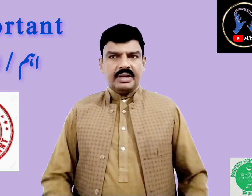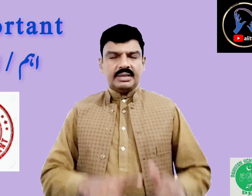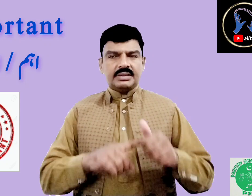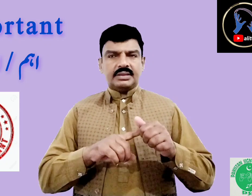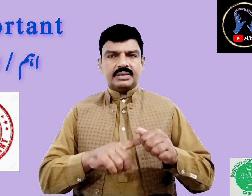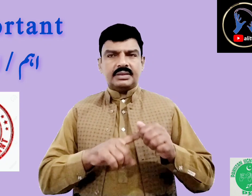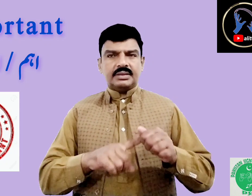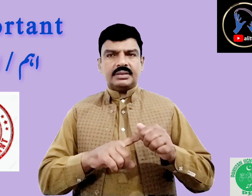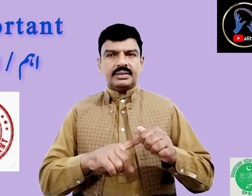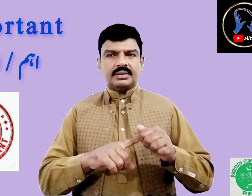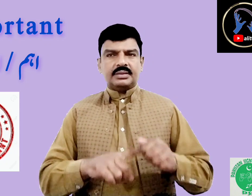important